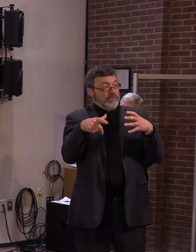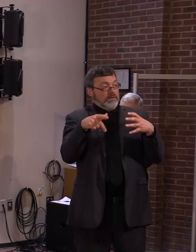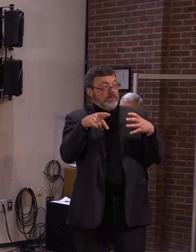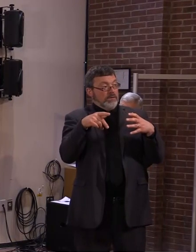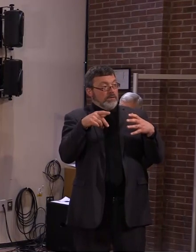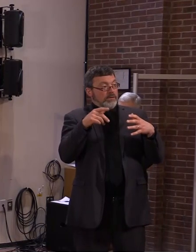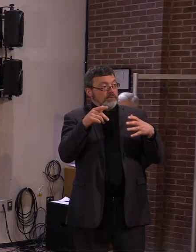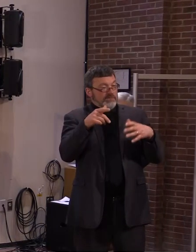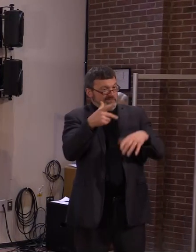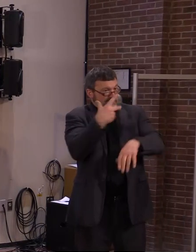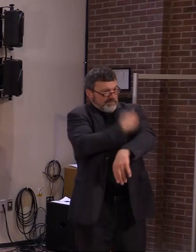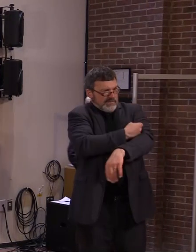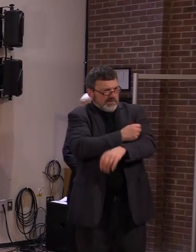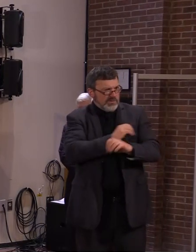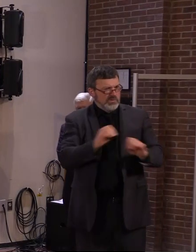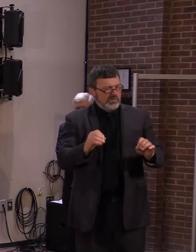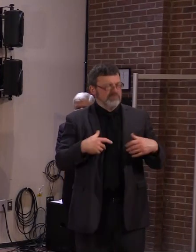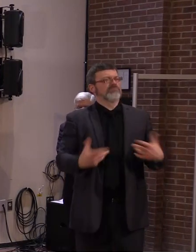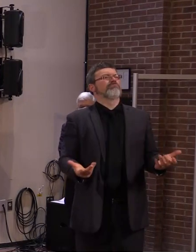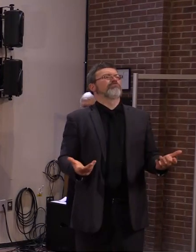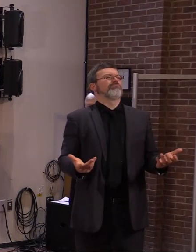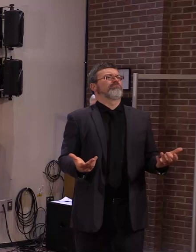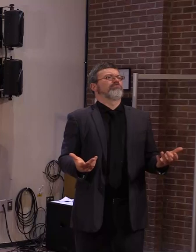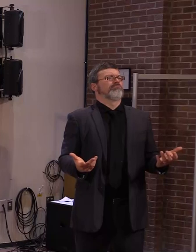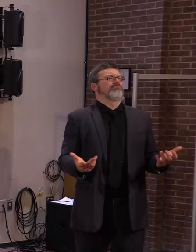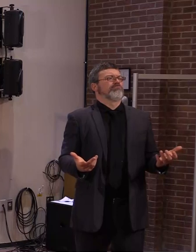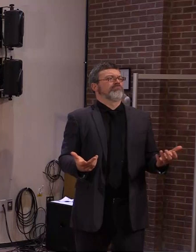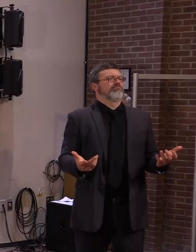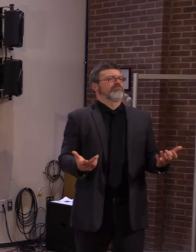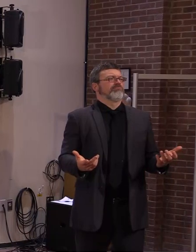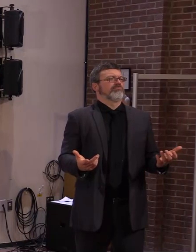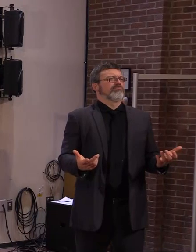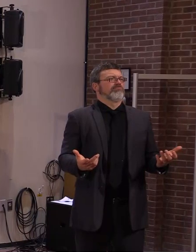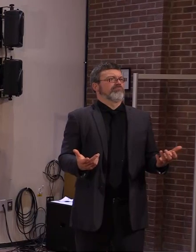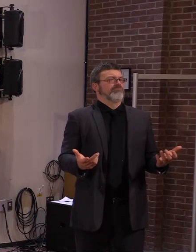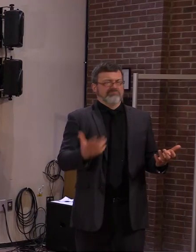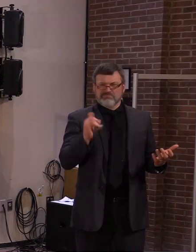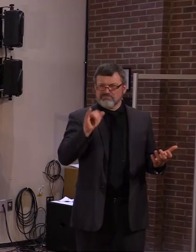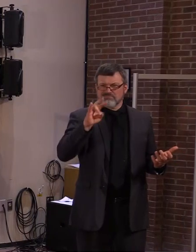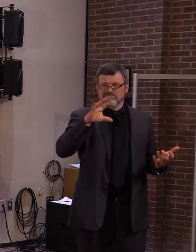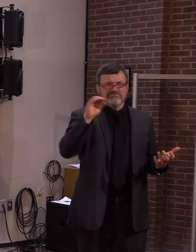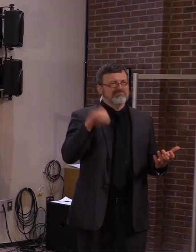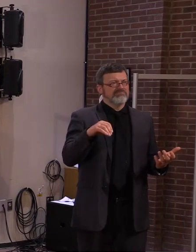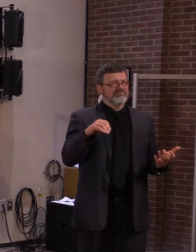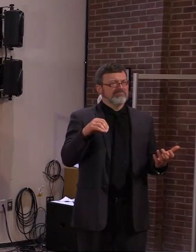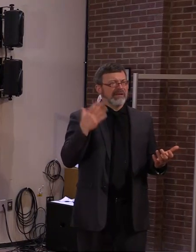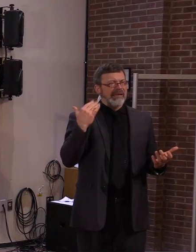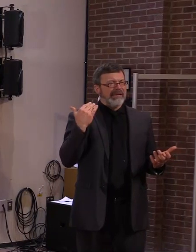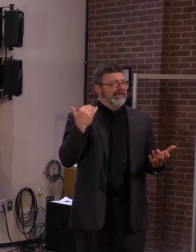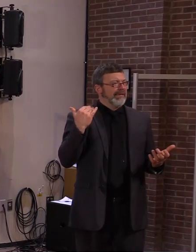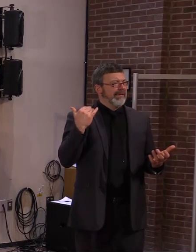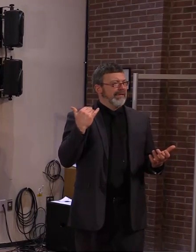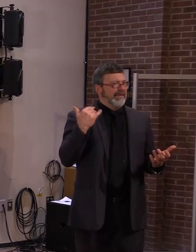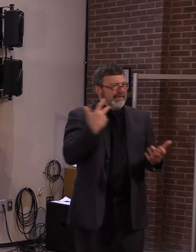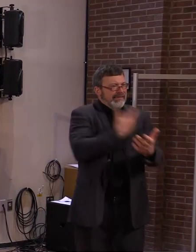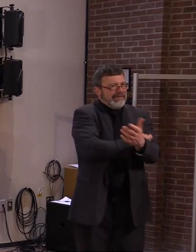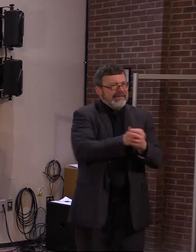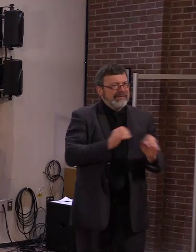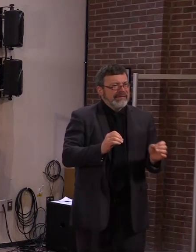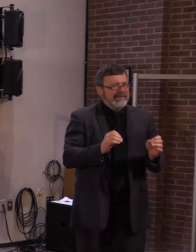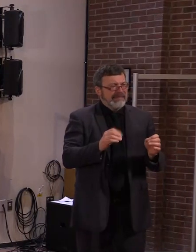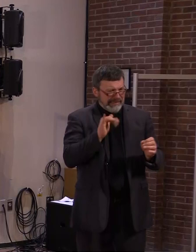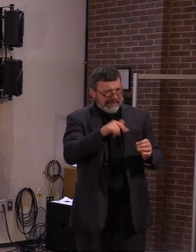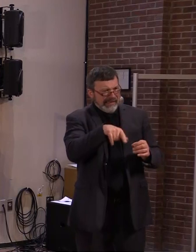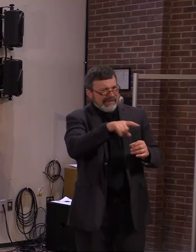the unvaccinated. 70 to 75% of those hospitalized are unvaccinated. Today, for